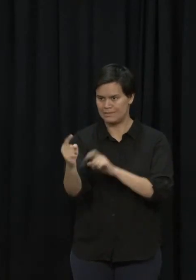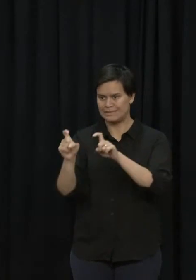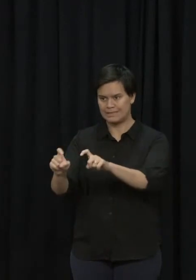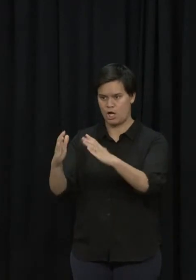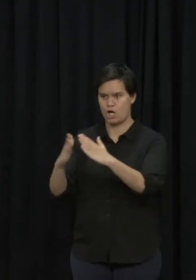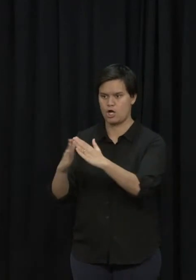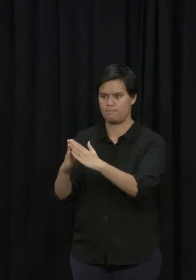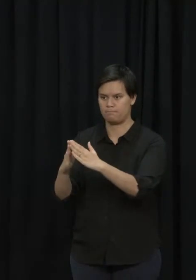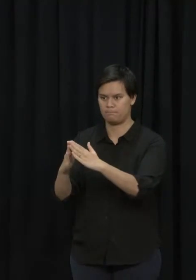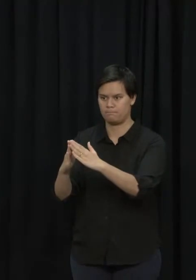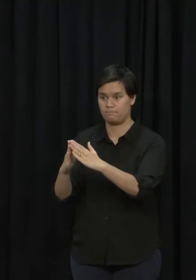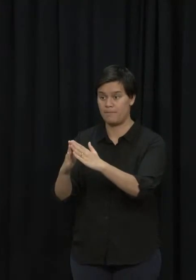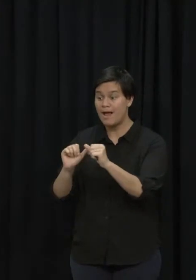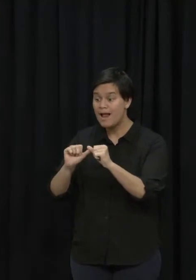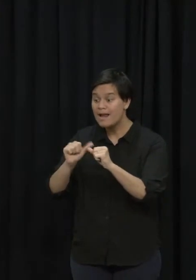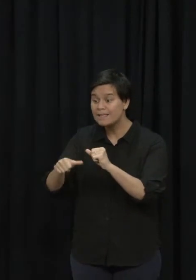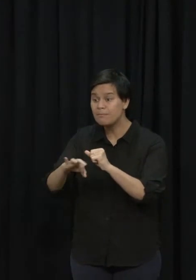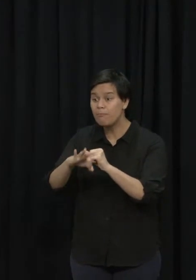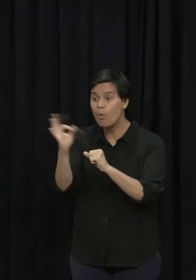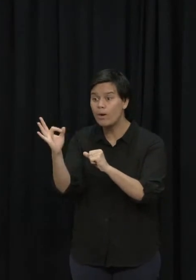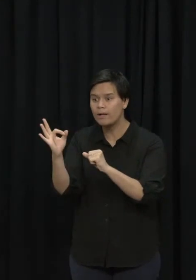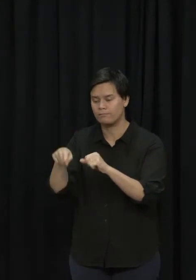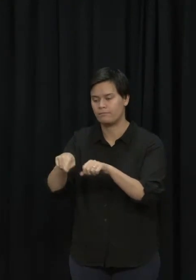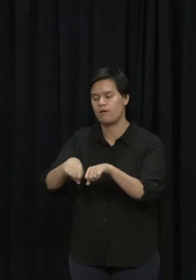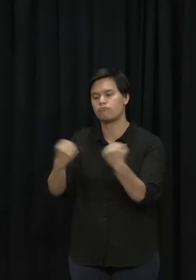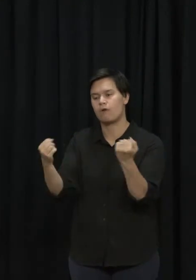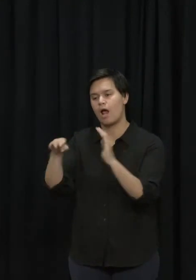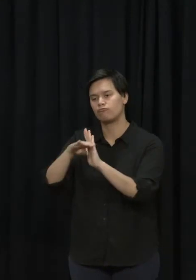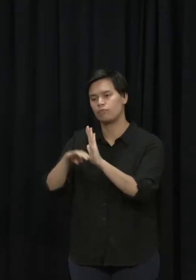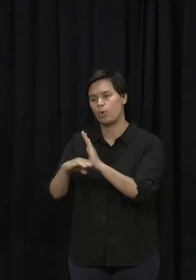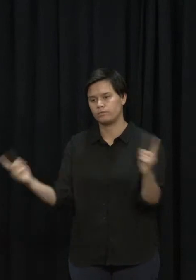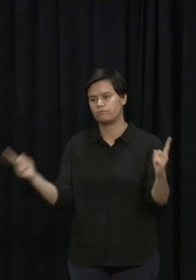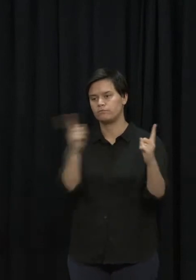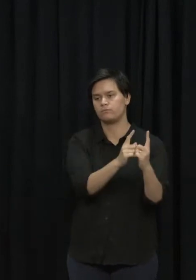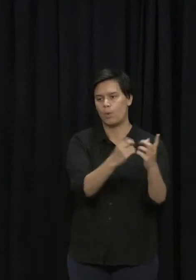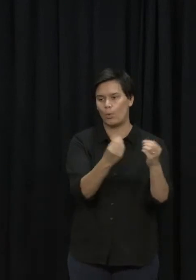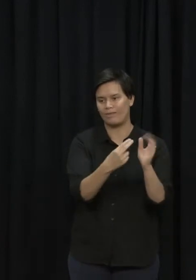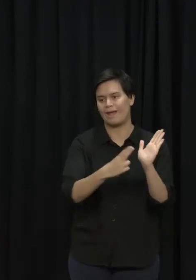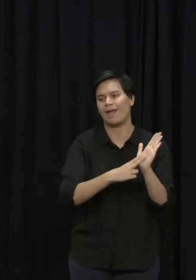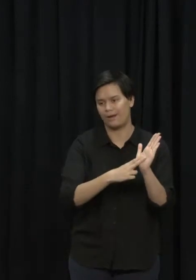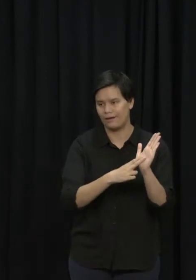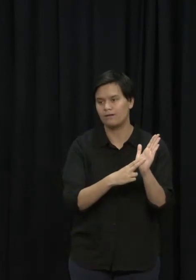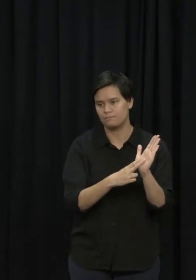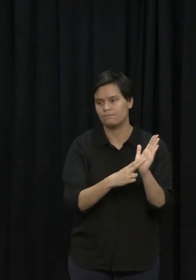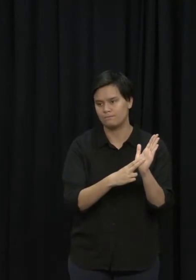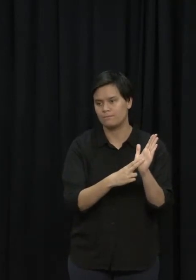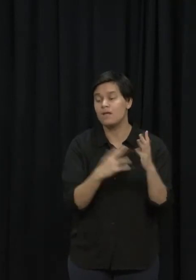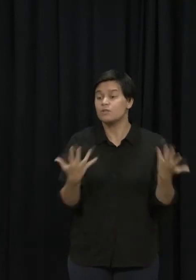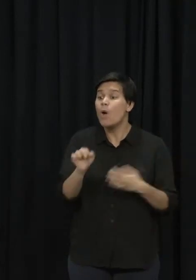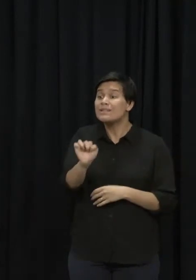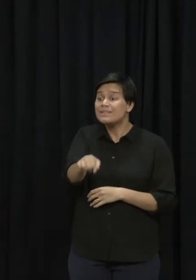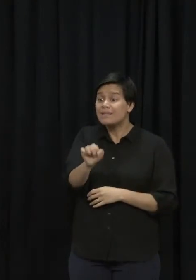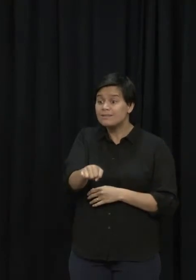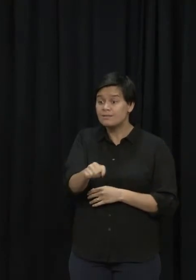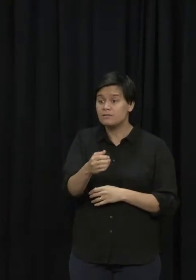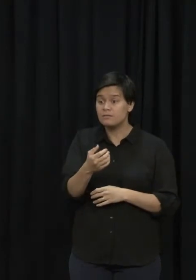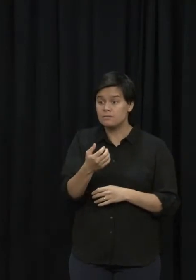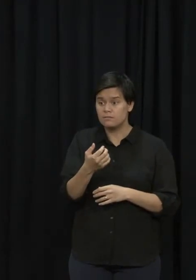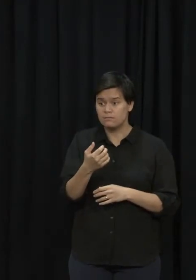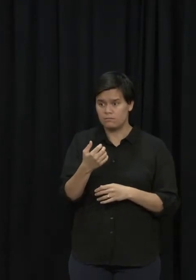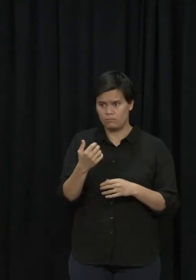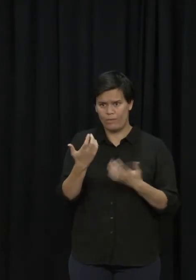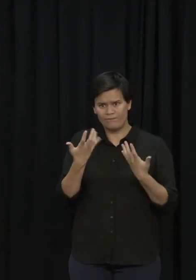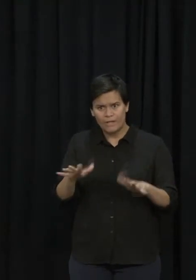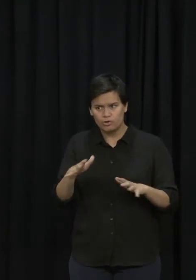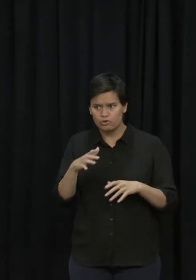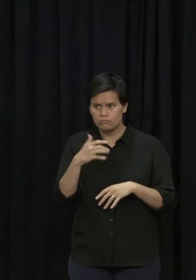contact occurred between these two families. So, yes, we have people who go in and do welfare checks on people who are self-isolating. So they get